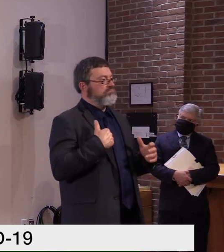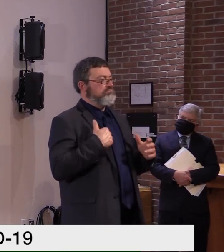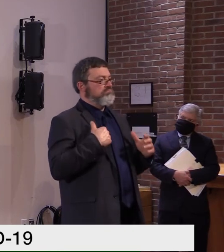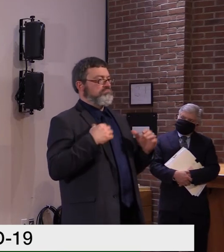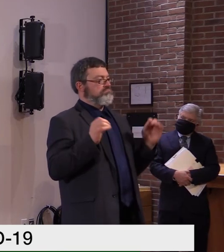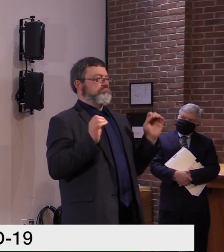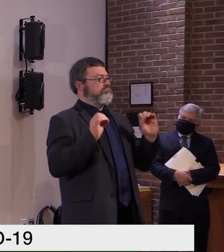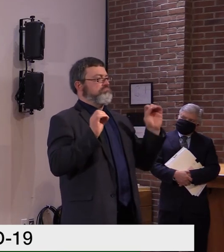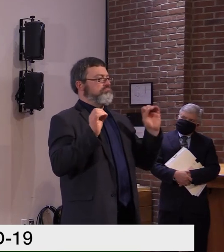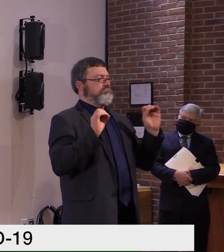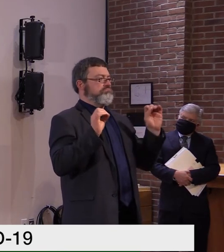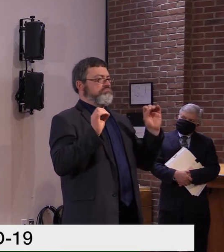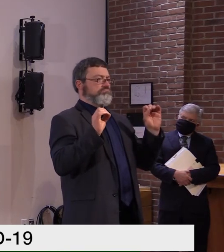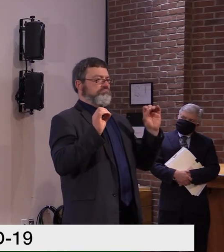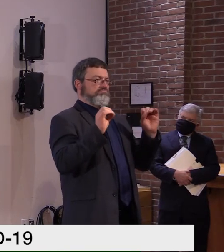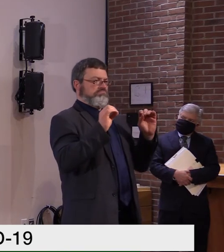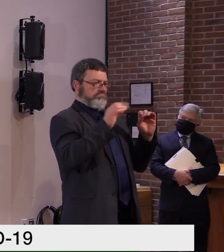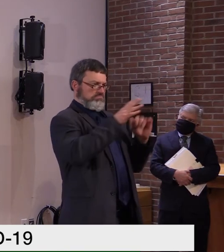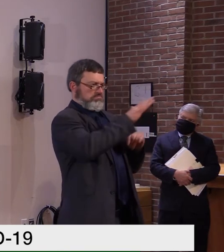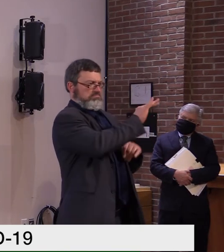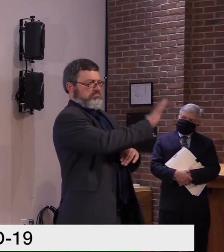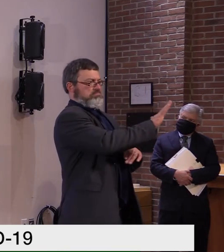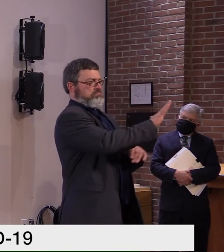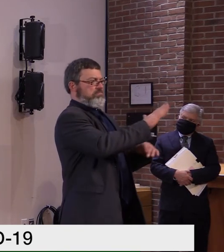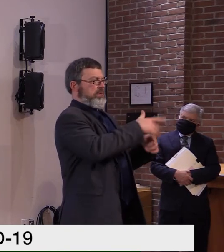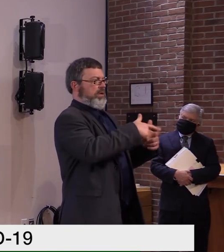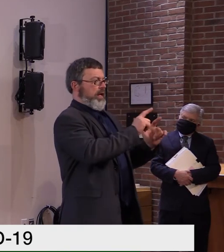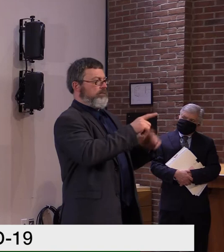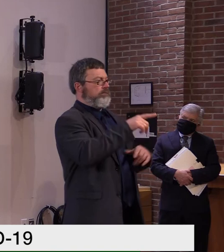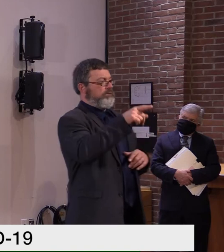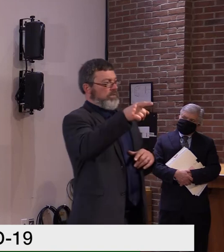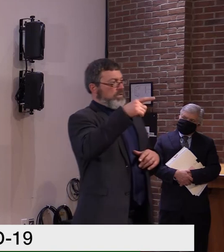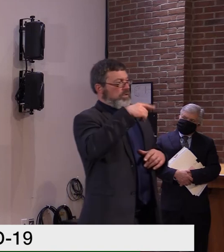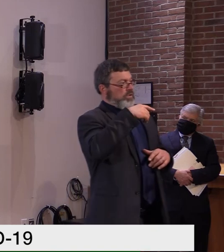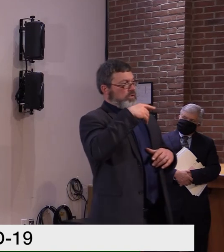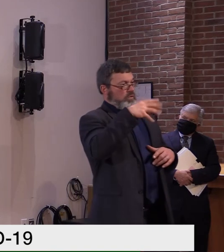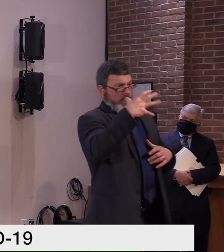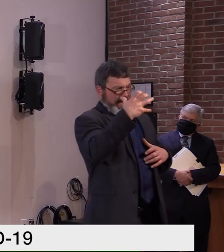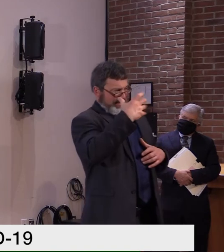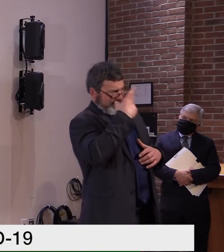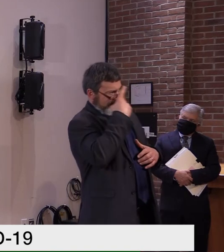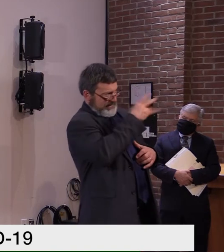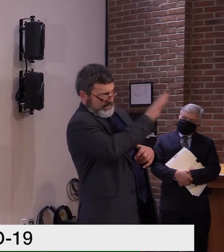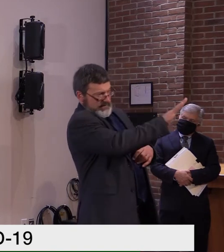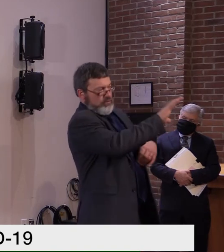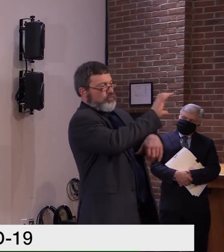information. We would like to see the church abide by the ACCD